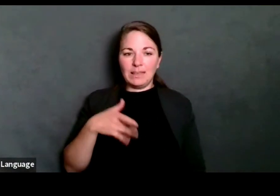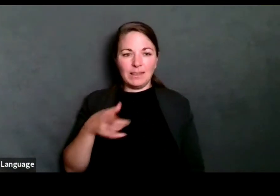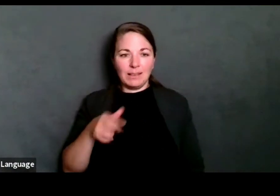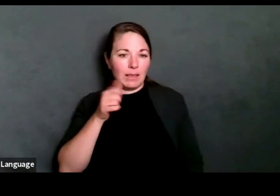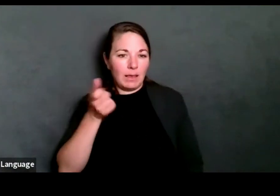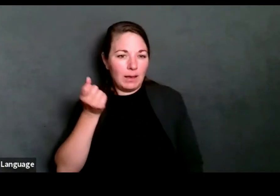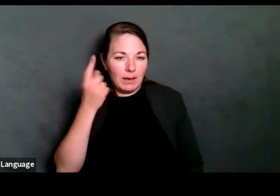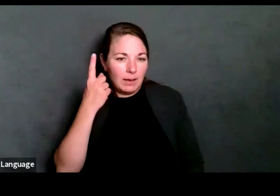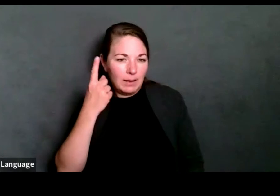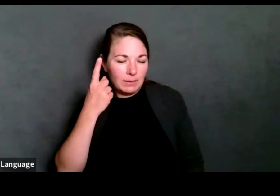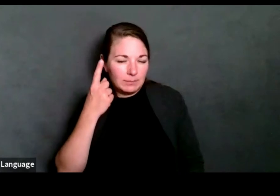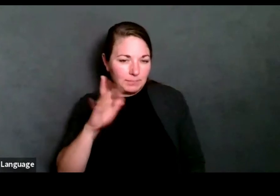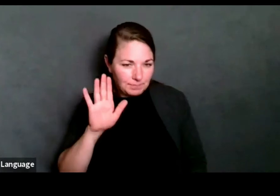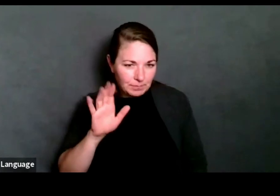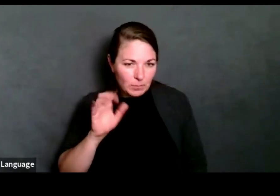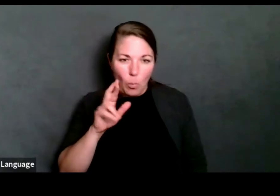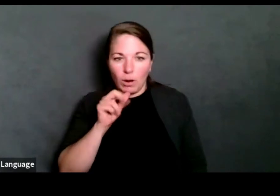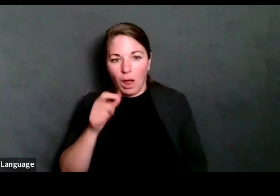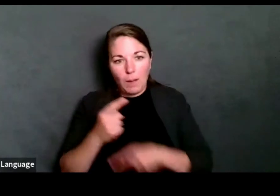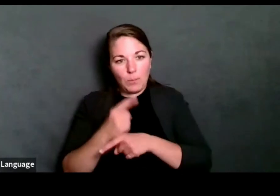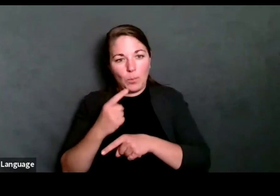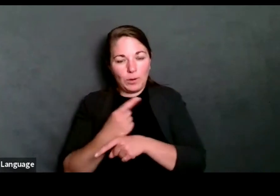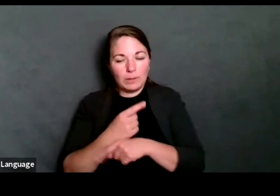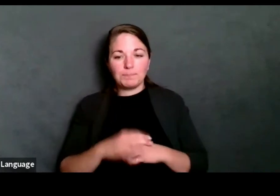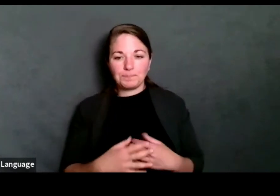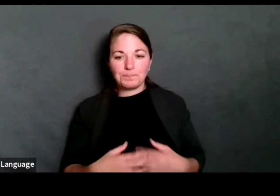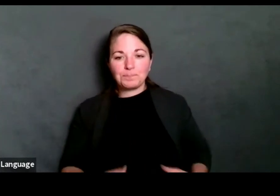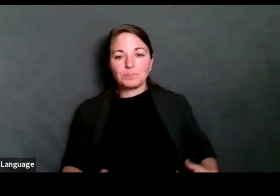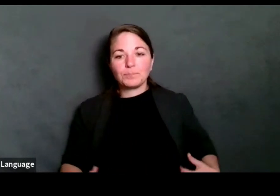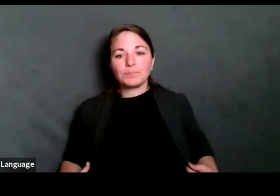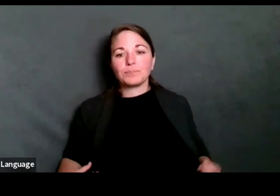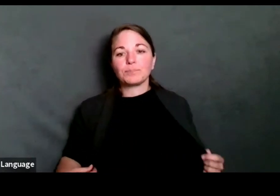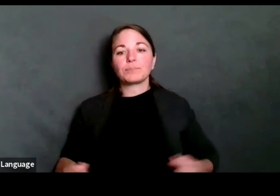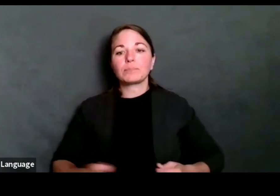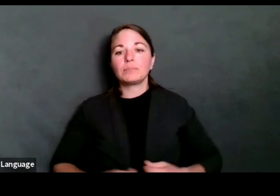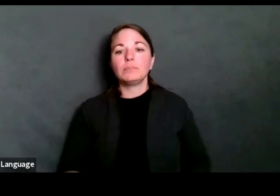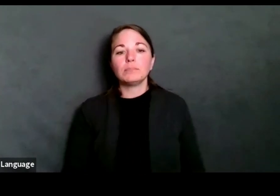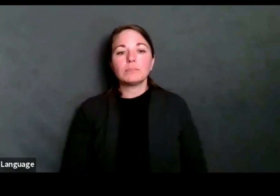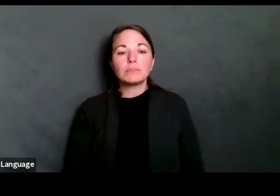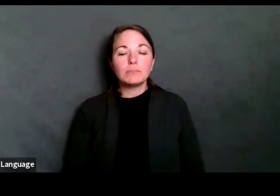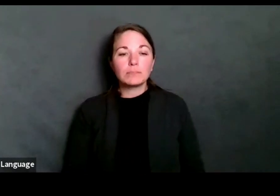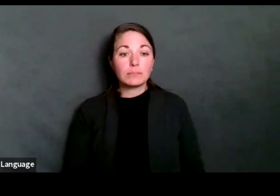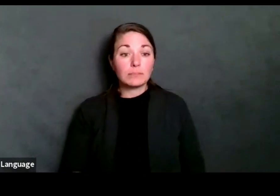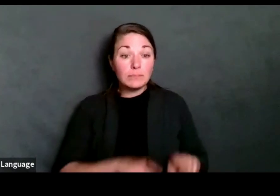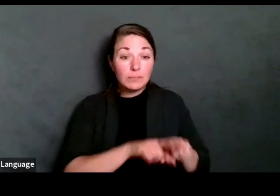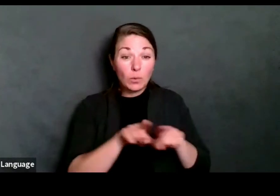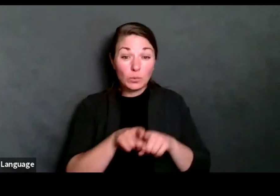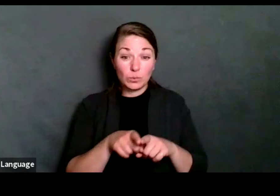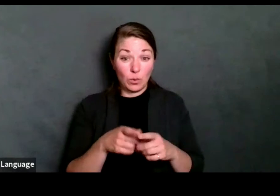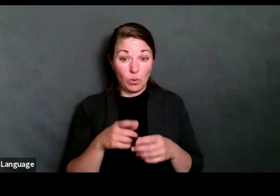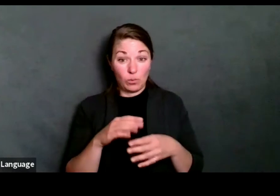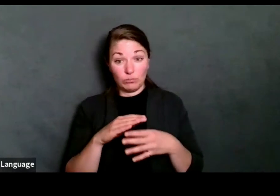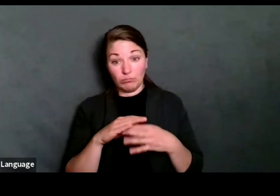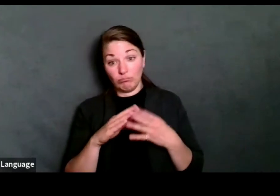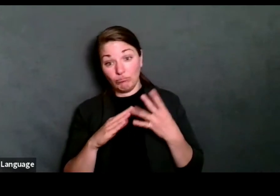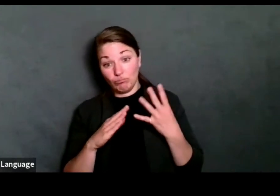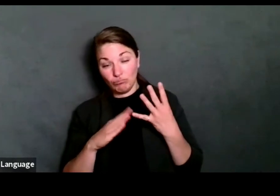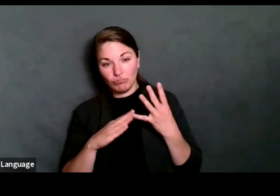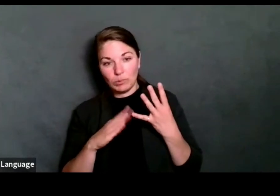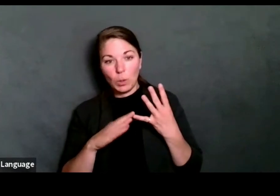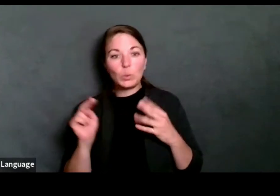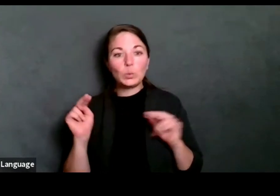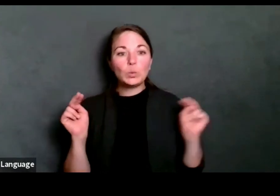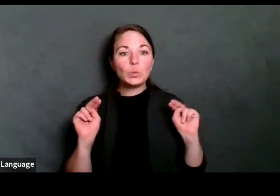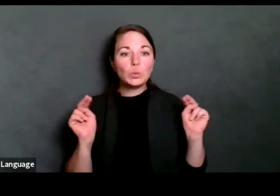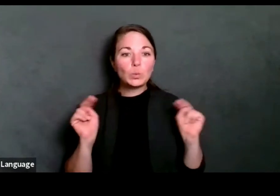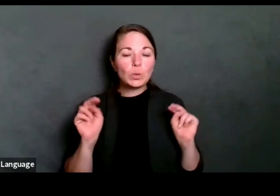is inappropriate. And finally, work on using neutral subjects. Now, to bring everyone back